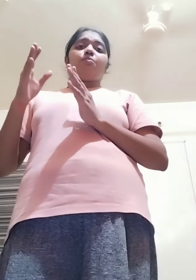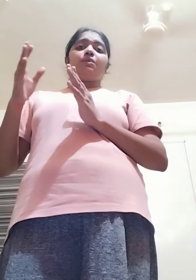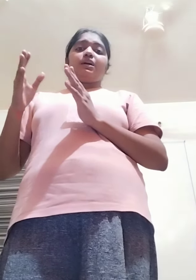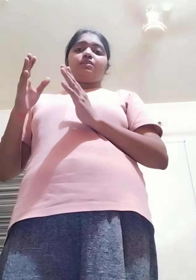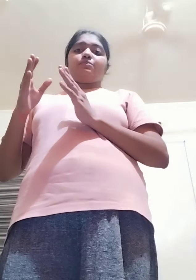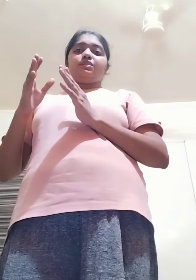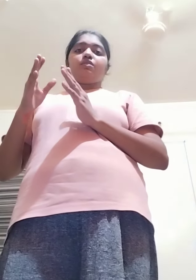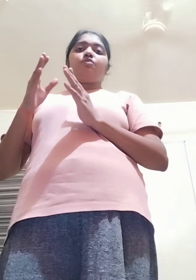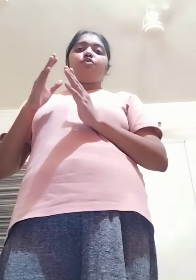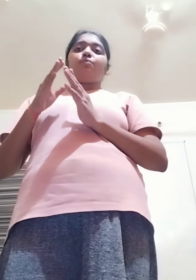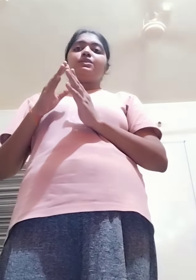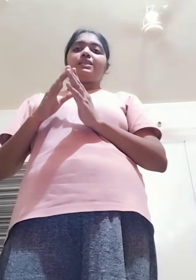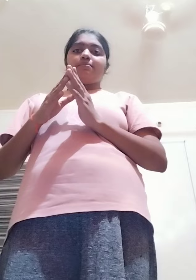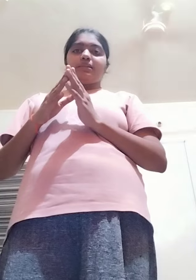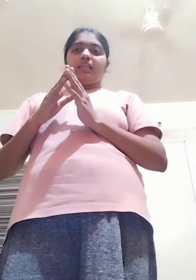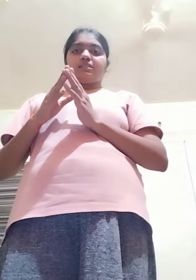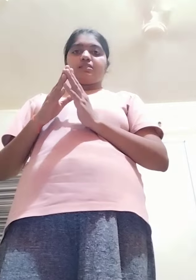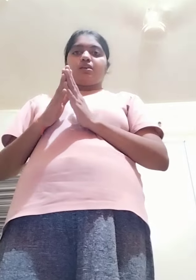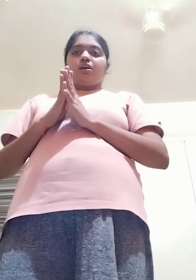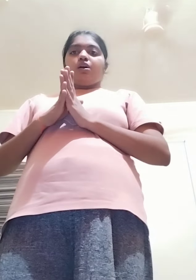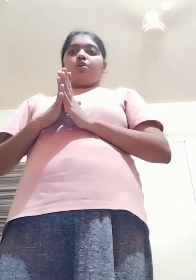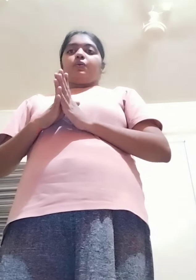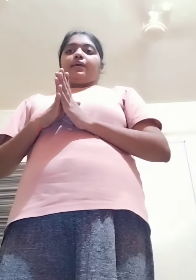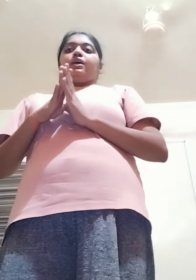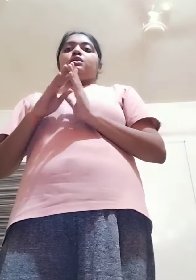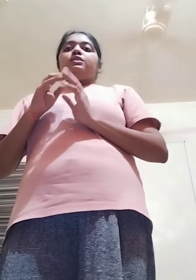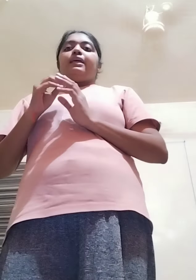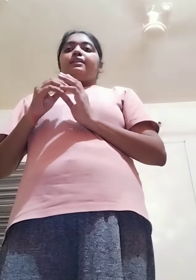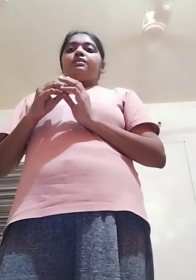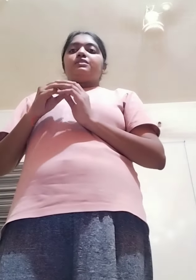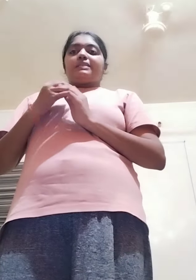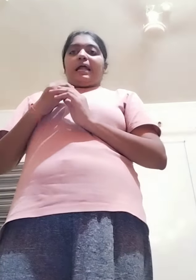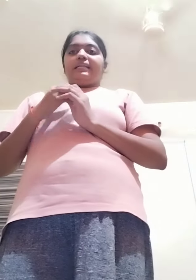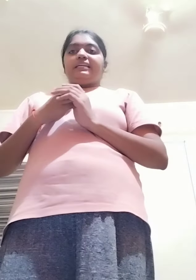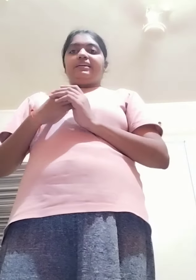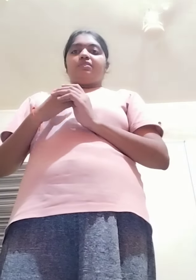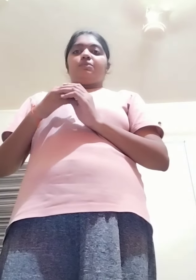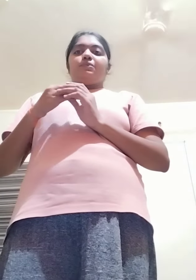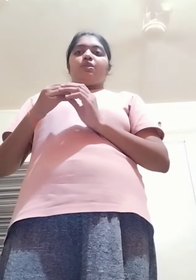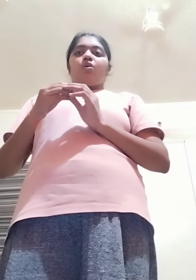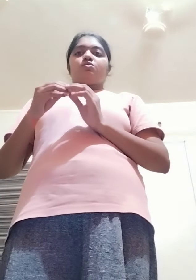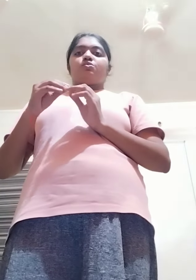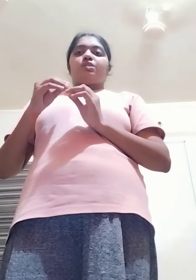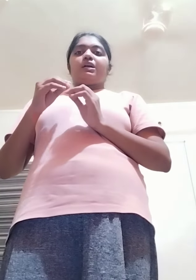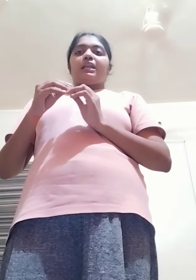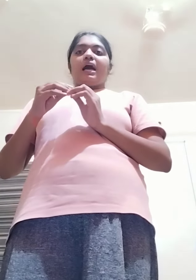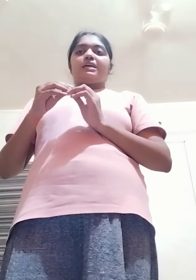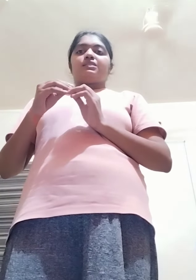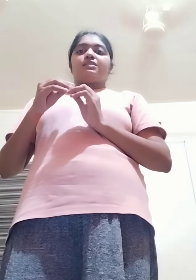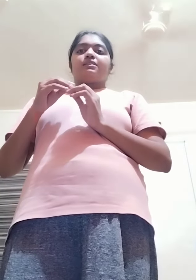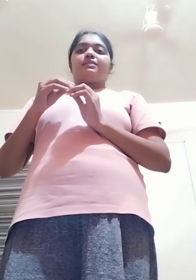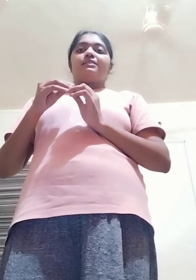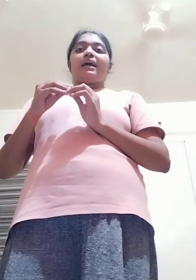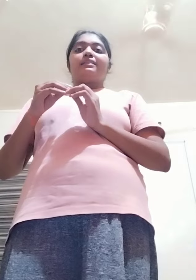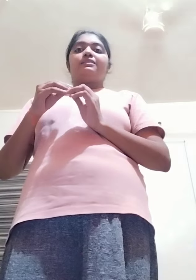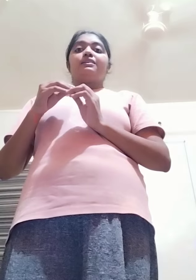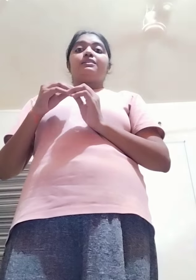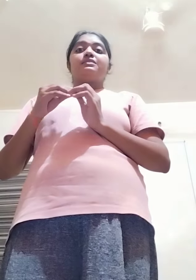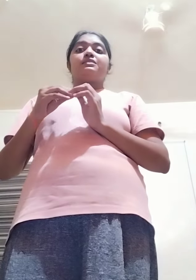another method from the same class. Okay, then the static keyword belongs to the class than the instance